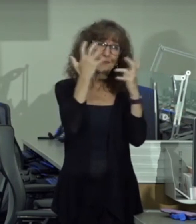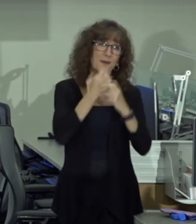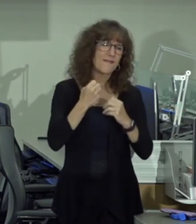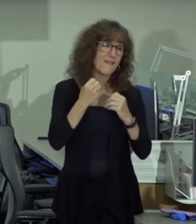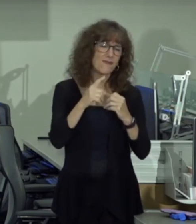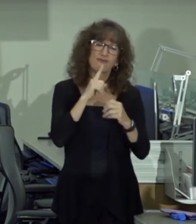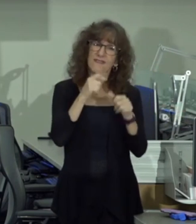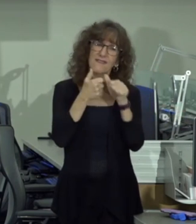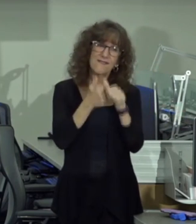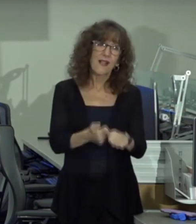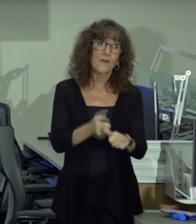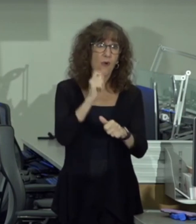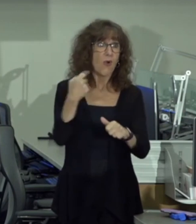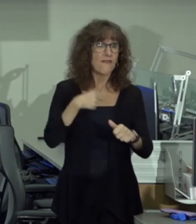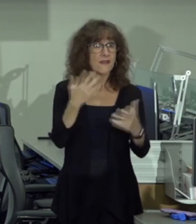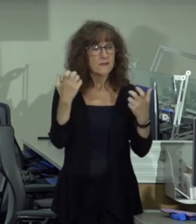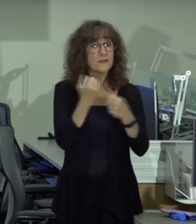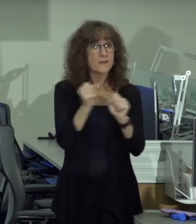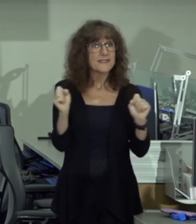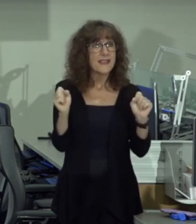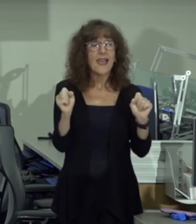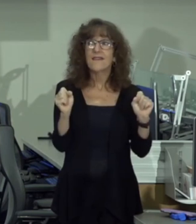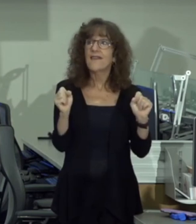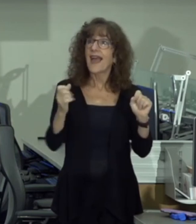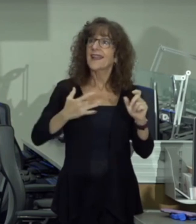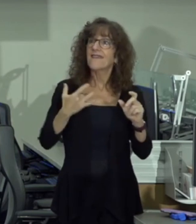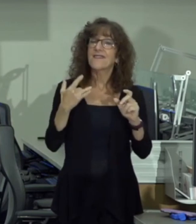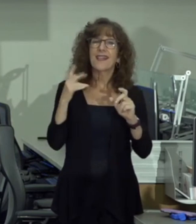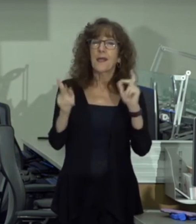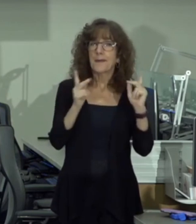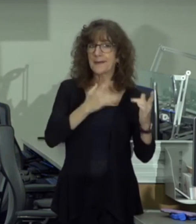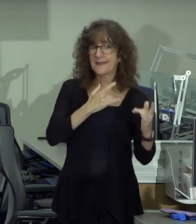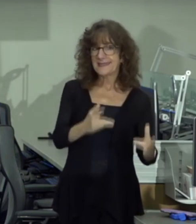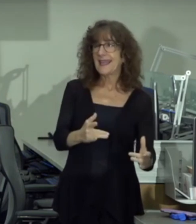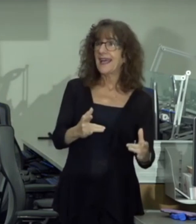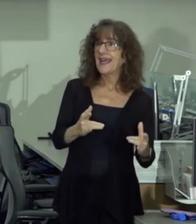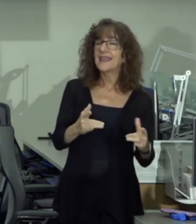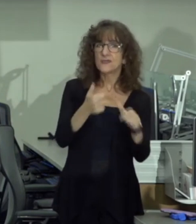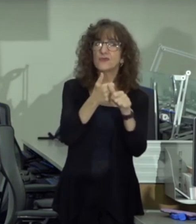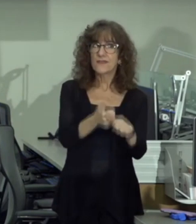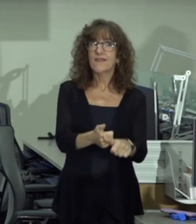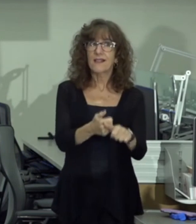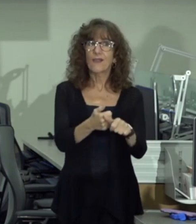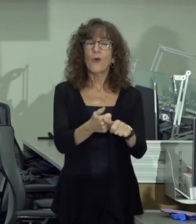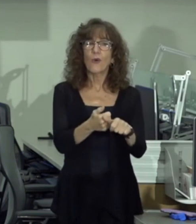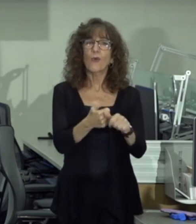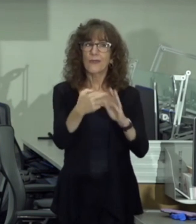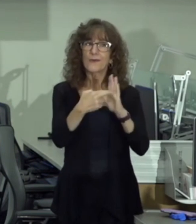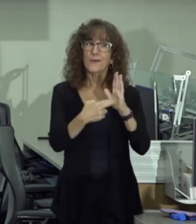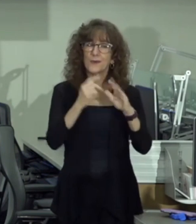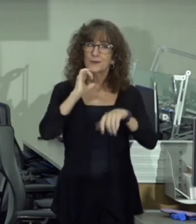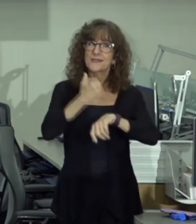in terms of complying. All of us want to be safe. And I find that people more often than not are really following the guidelines that we've set out.